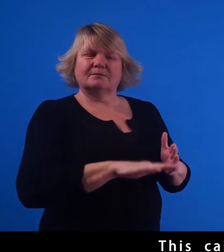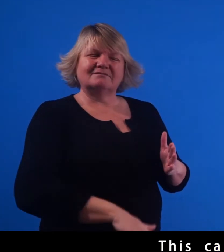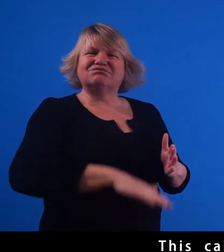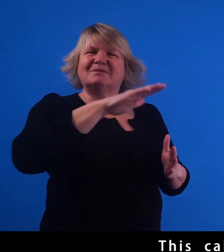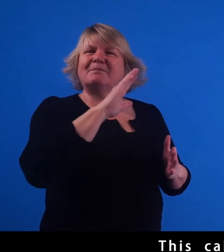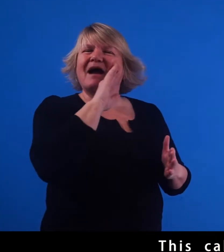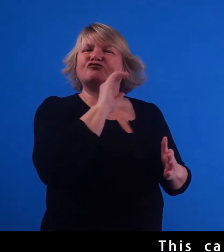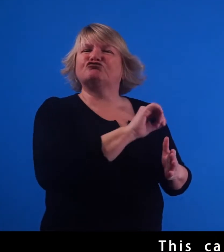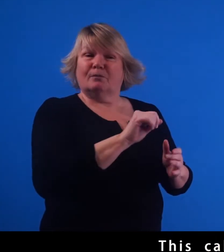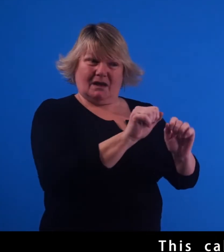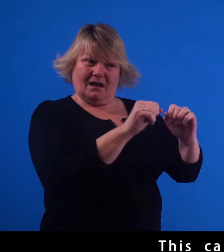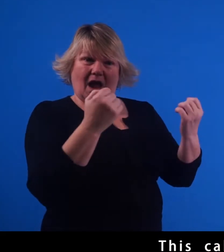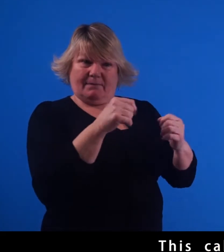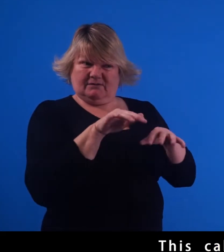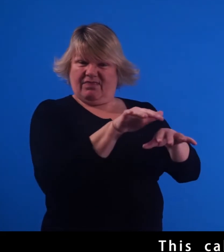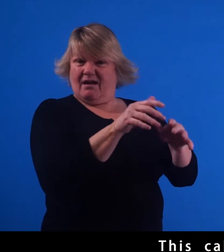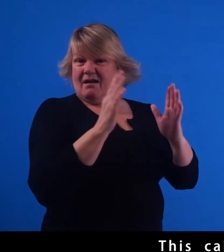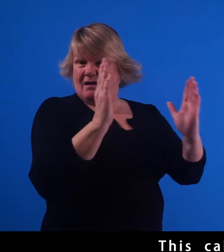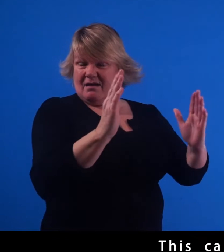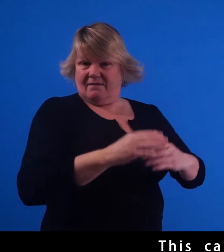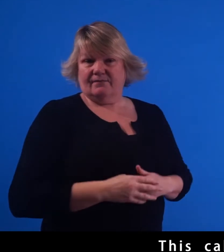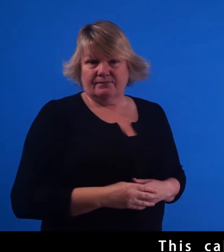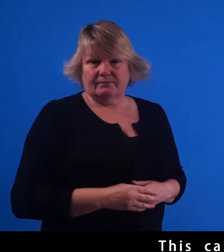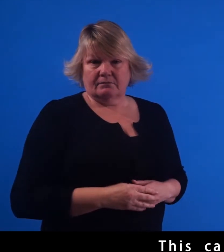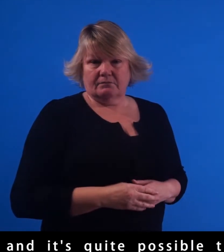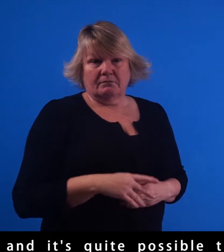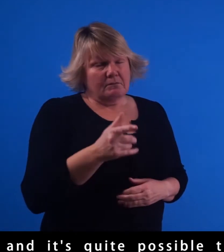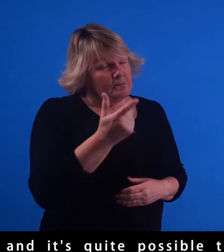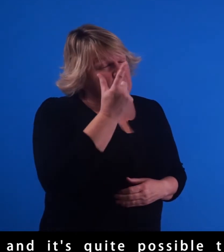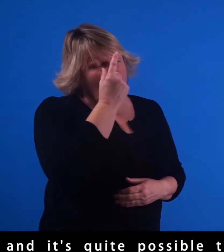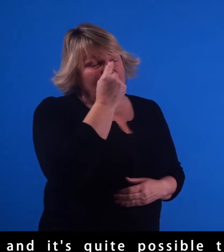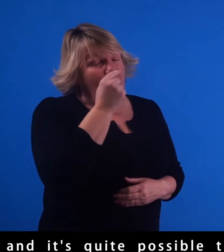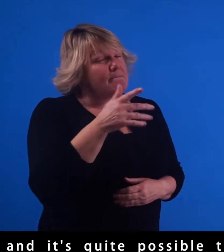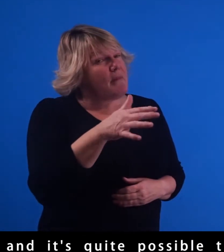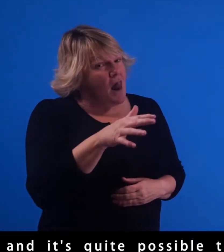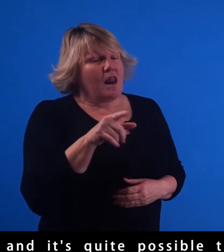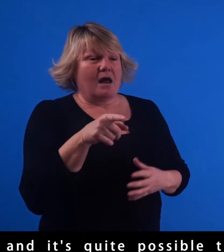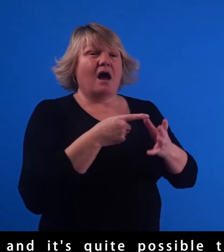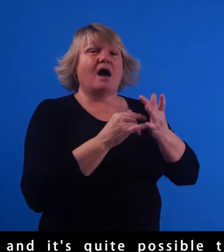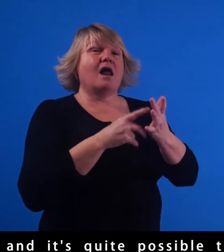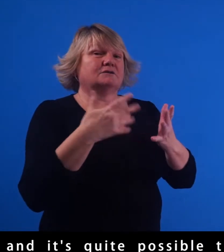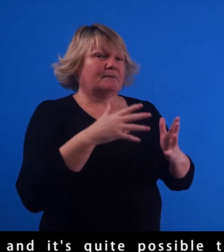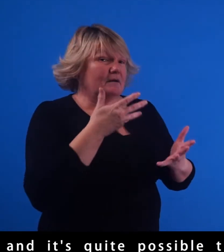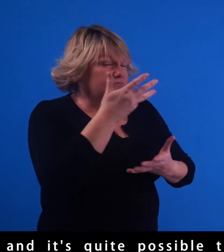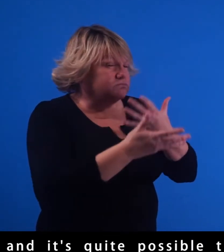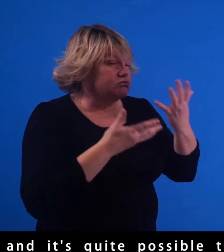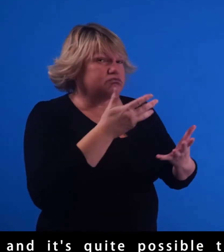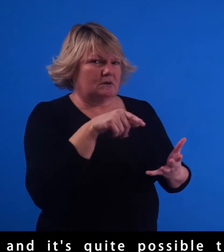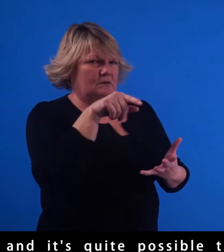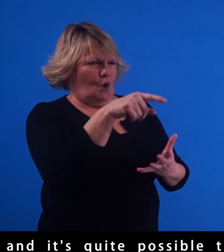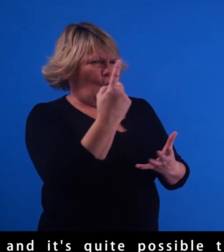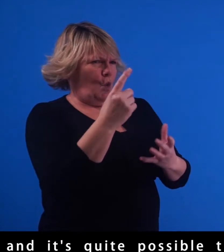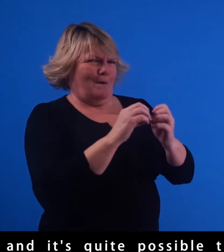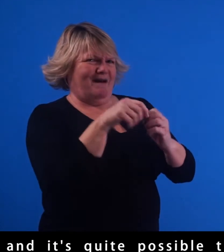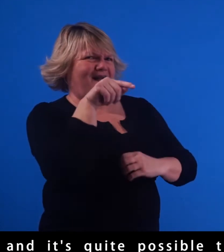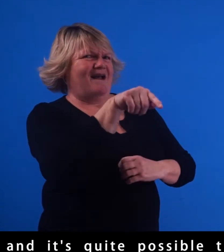This cabinet stood in Stevenson's childhood bedroom, and it's quite possible that Alison would have